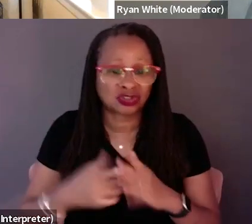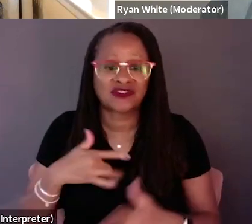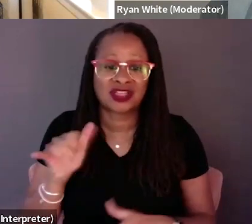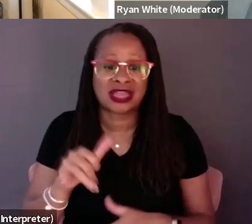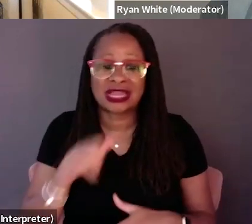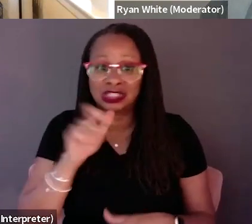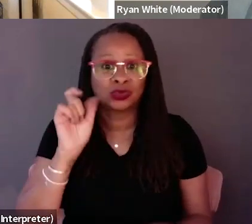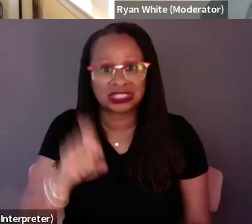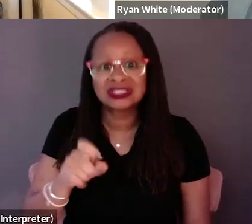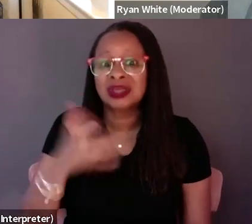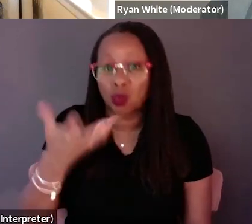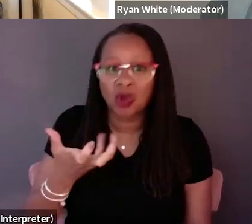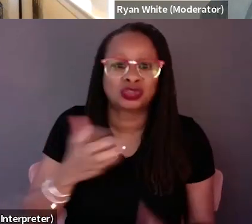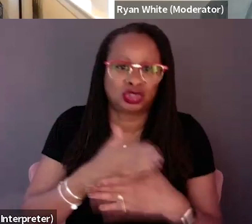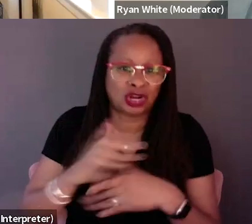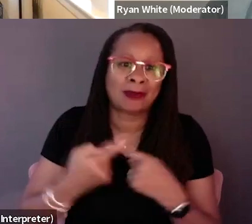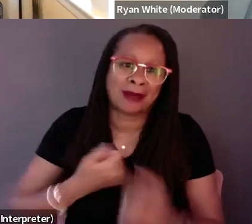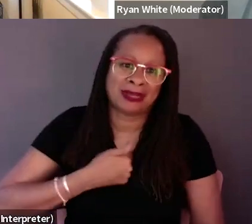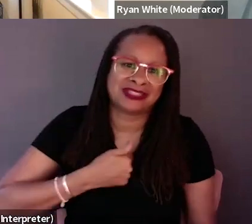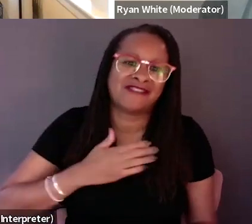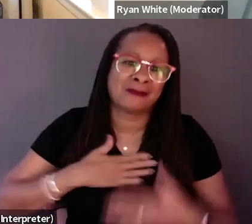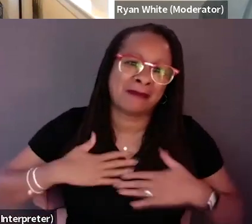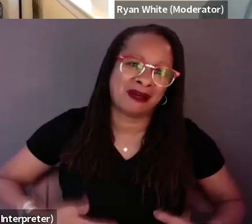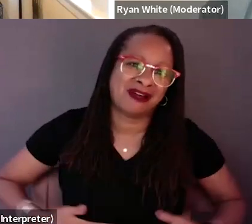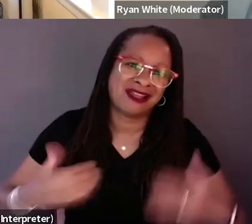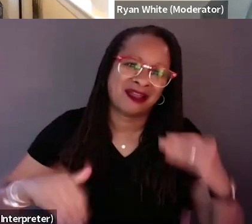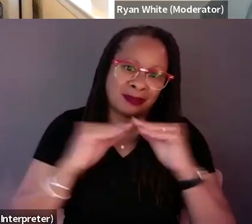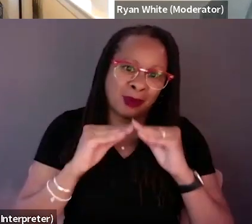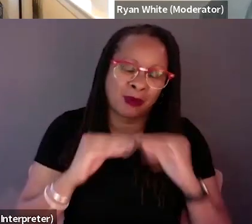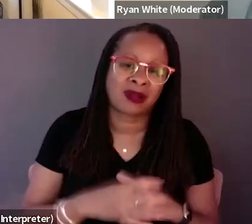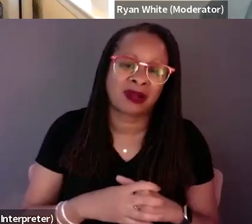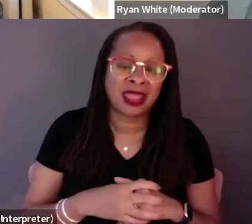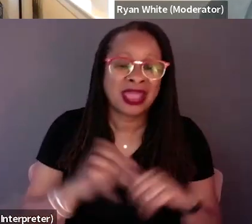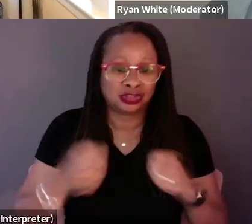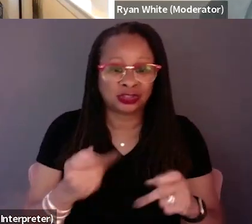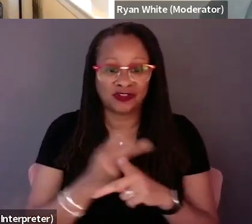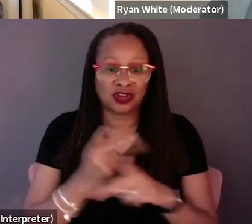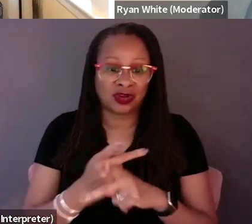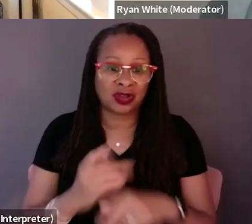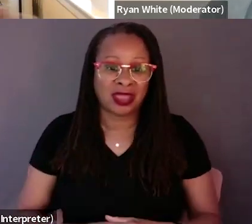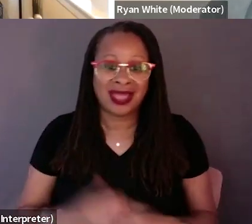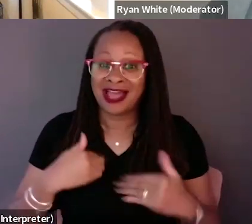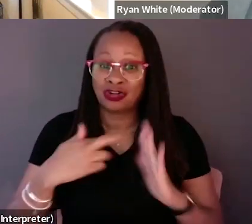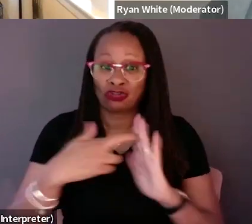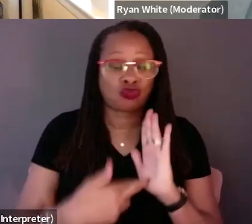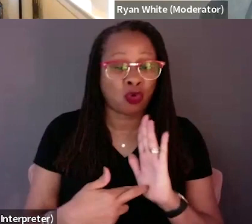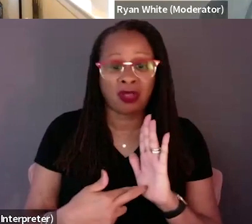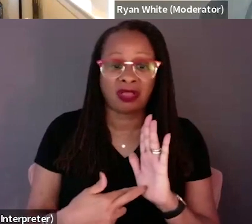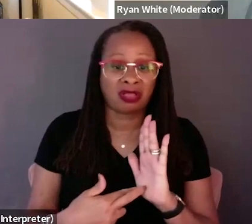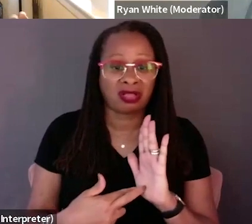feel like I don't necessarily want to do this anymore, and trying to figure out how to, like, I just had a rule that